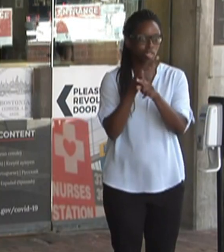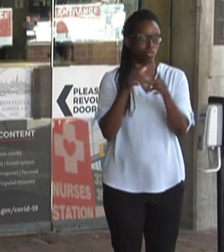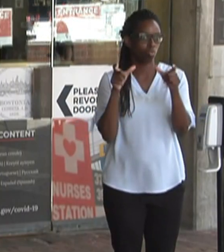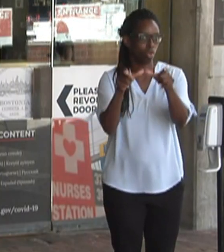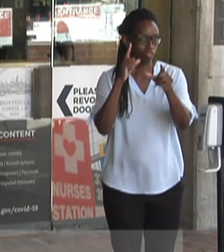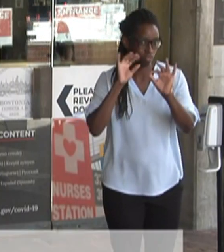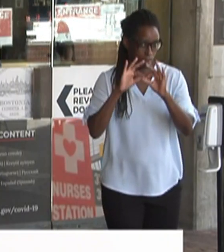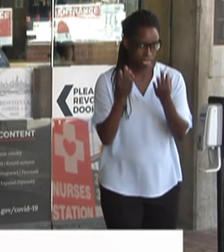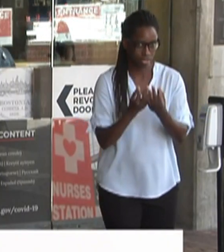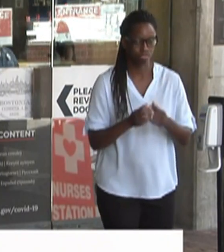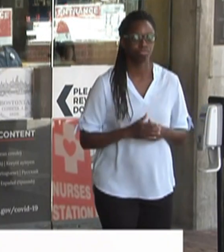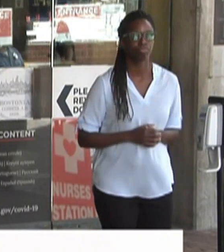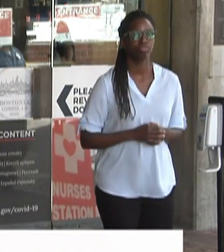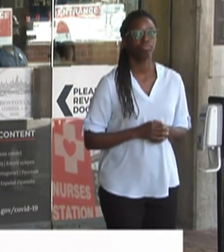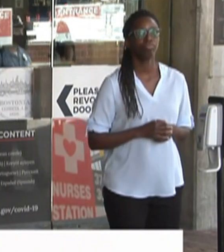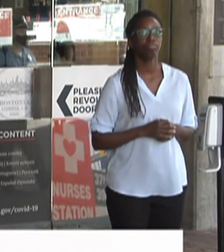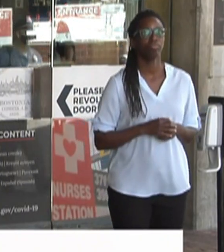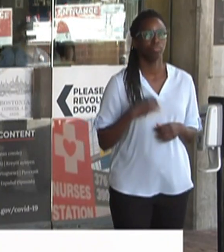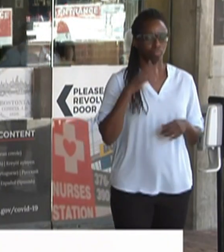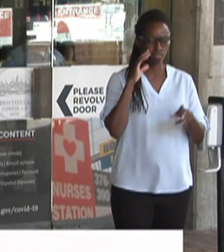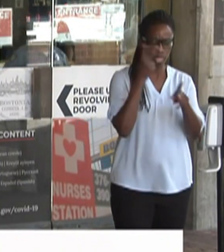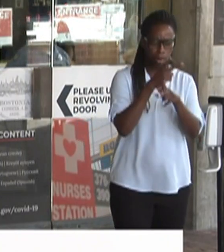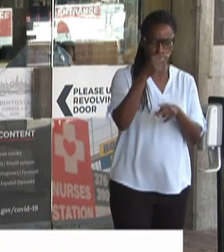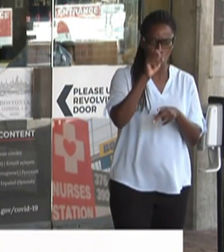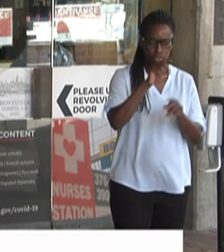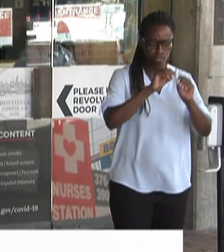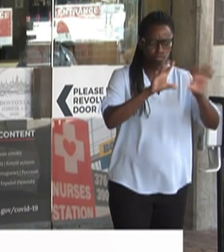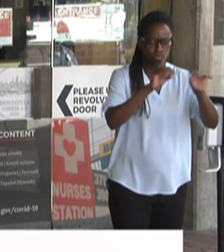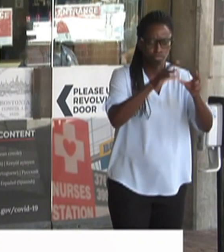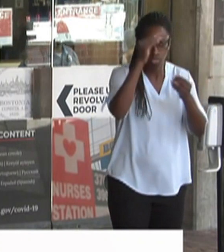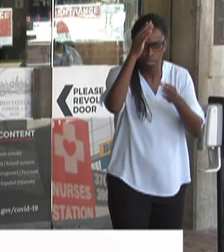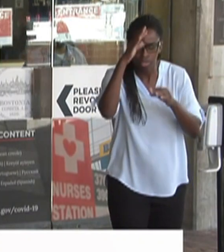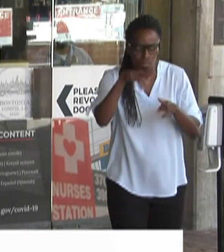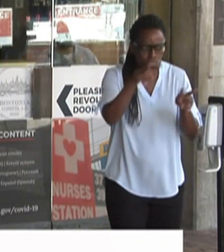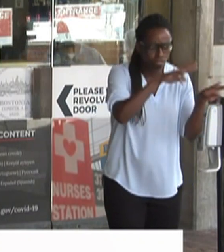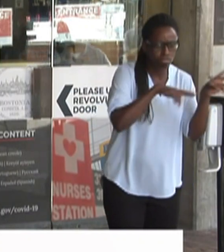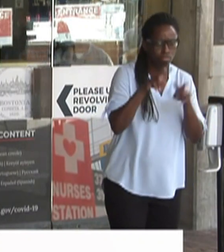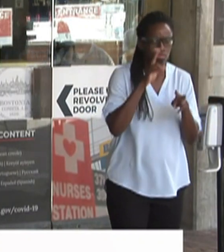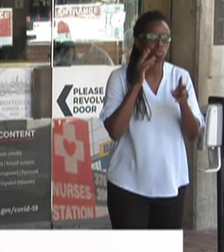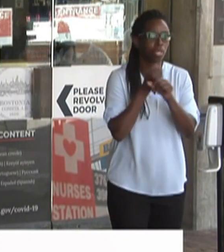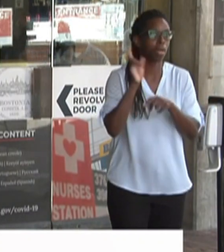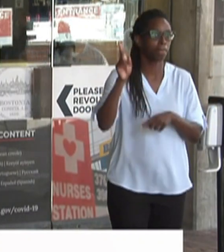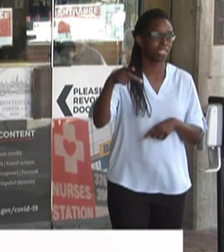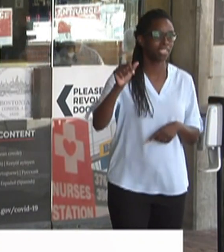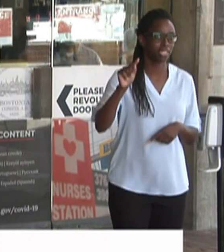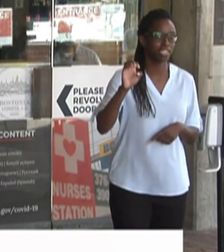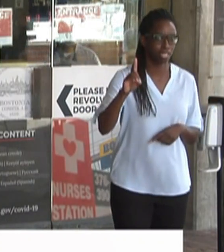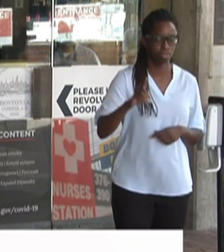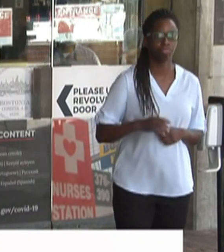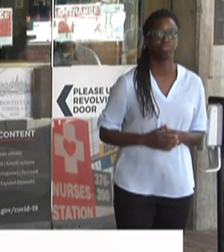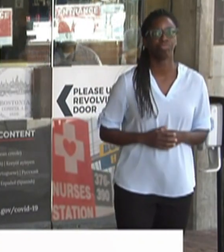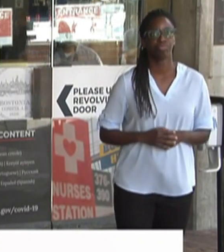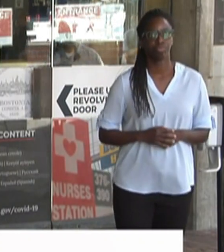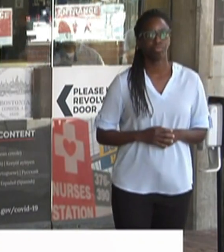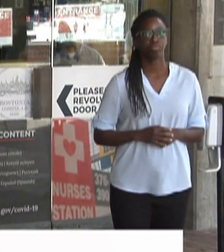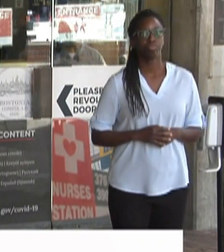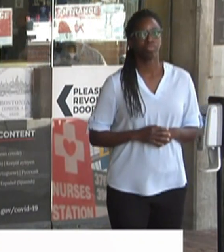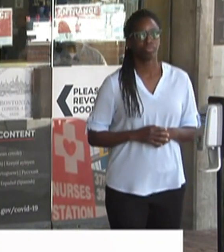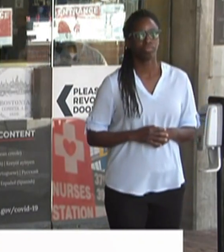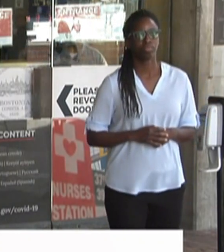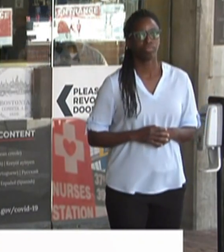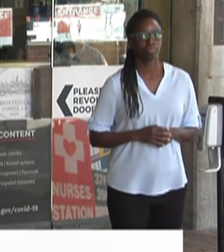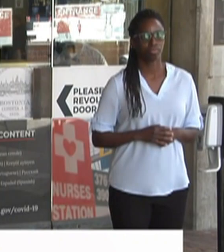community. We launched an action plan to work with the community. We're mobilizing teams to provide safety materials and